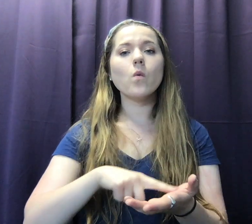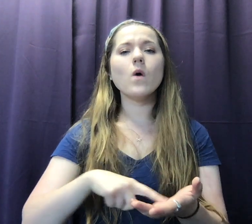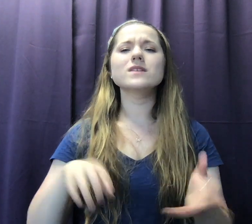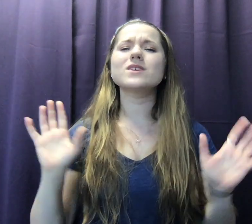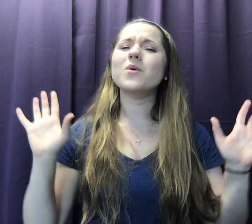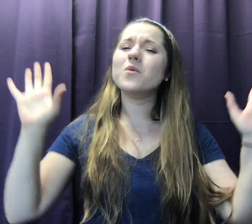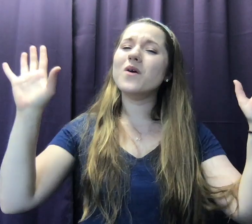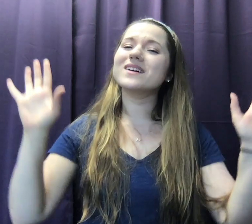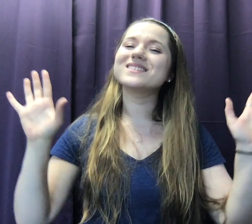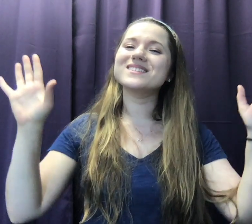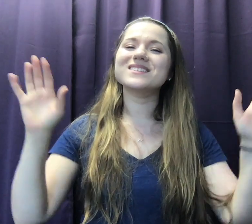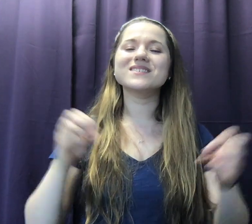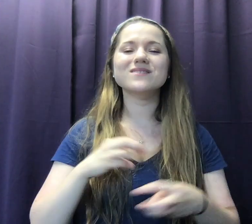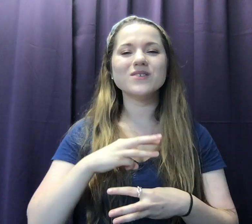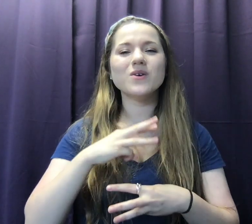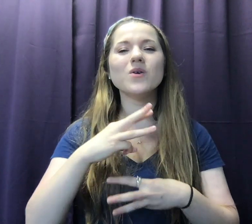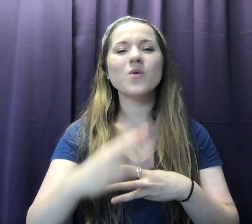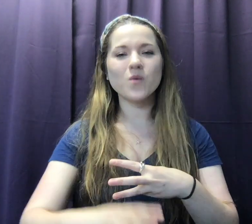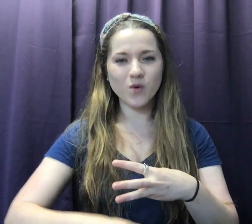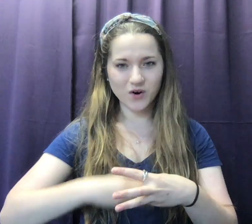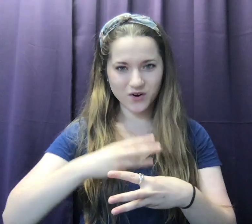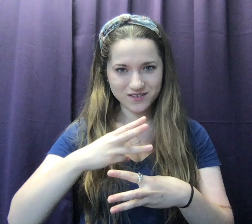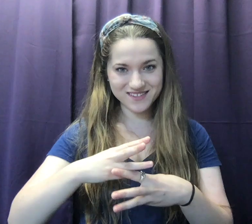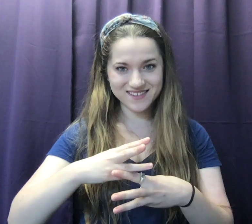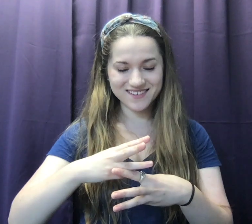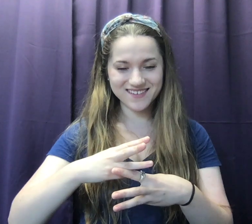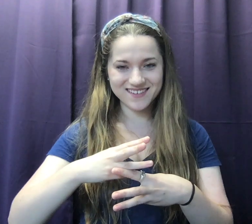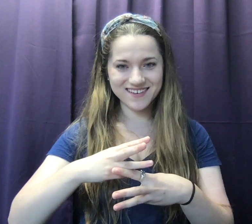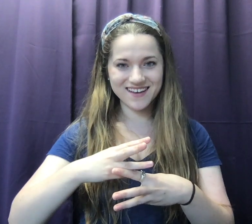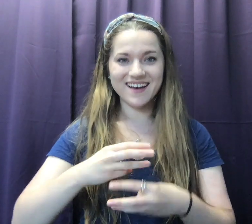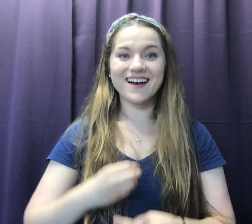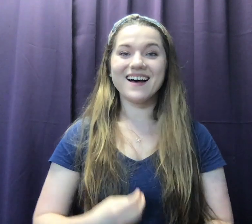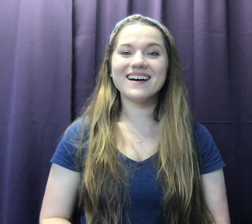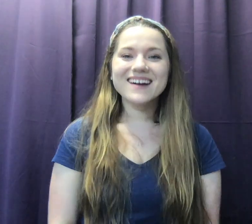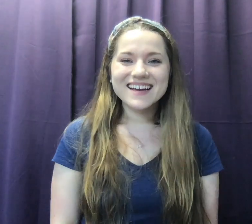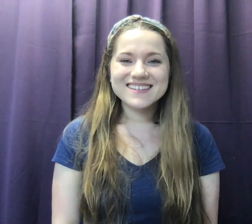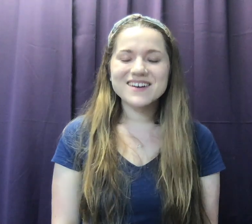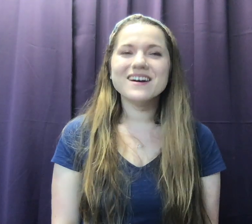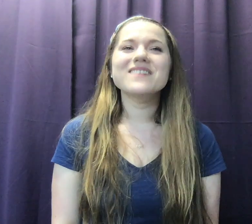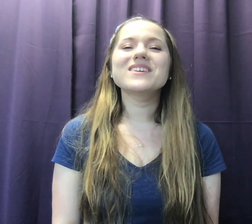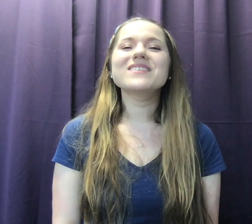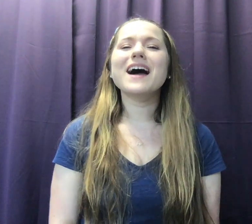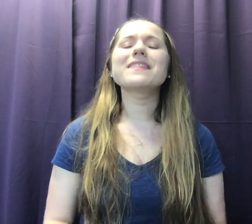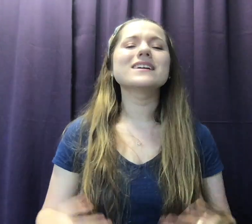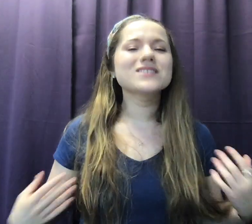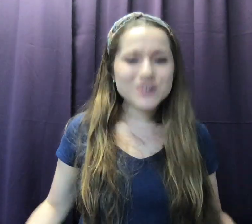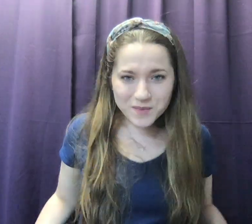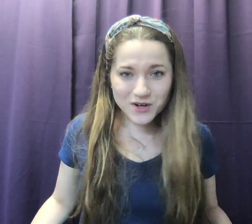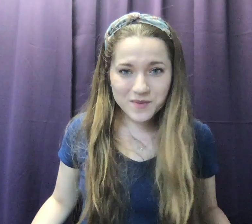what a wonderful world. All right, so if you got that super duper, let's